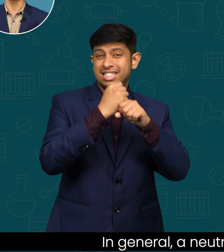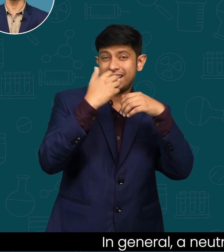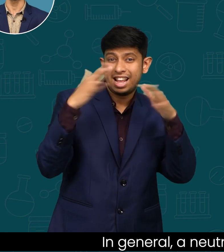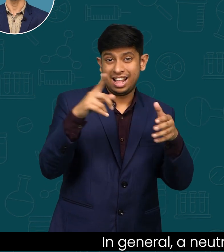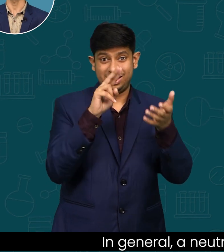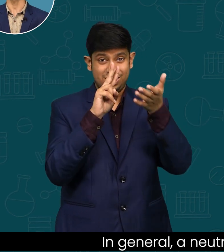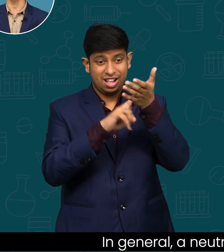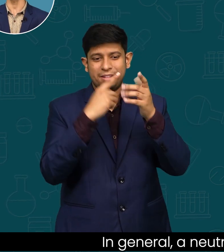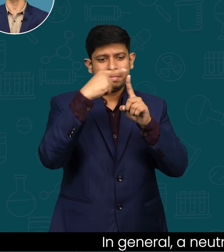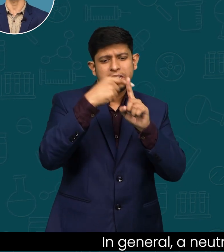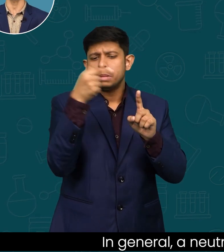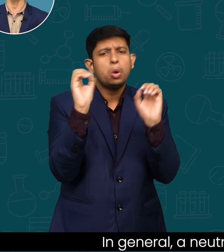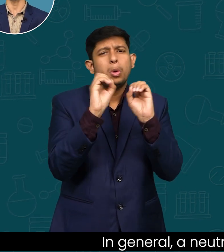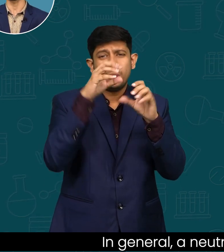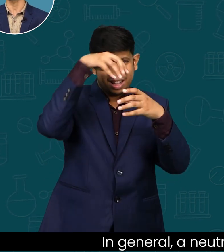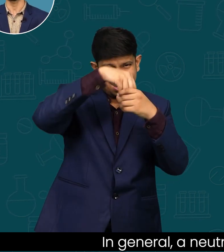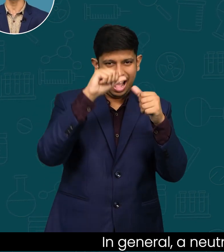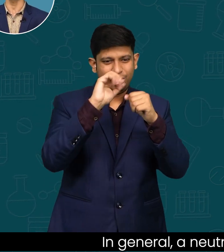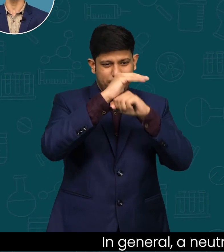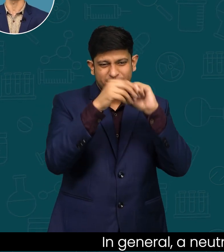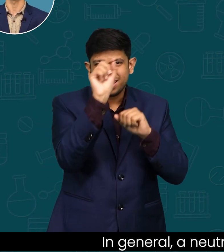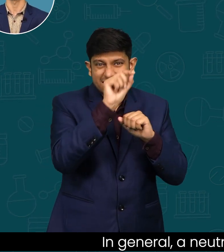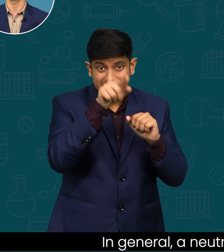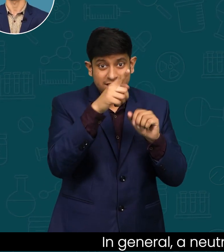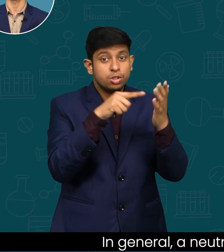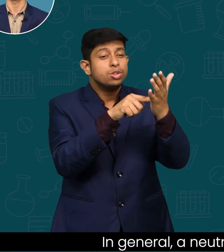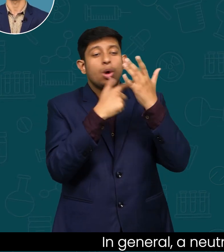In general, a neutron is represented as N0.